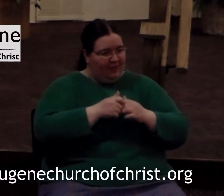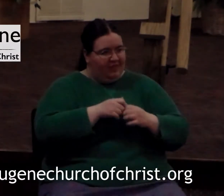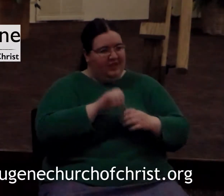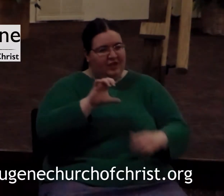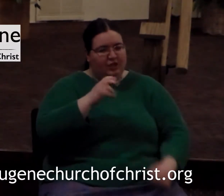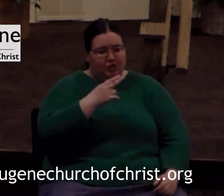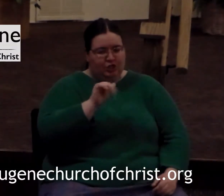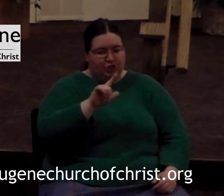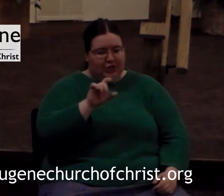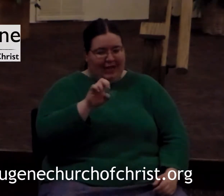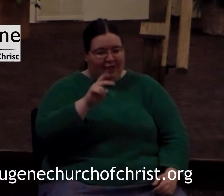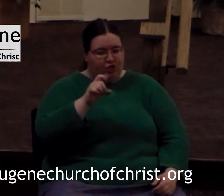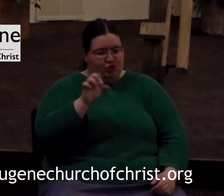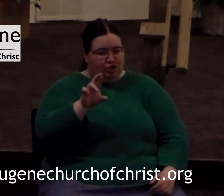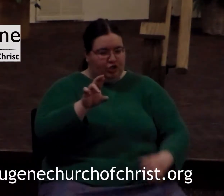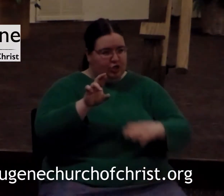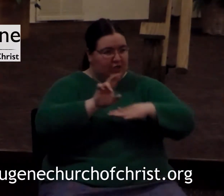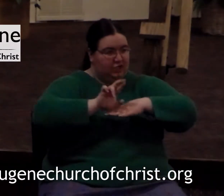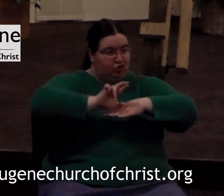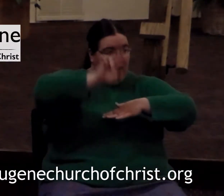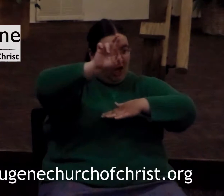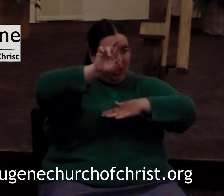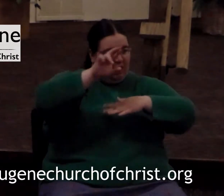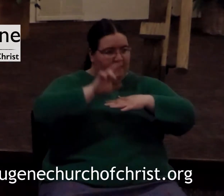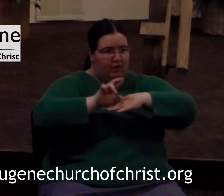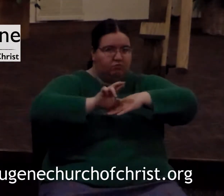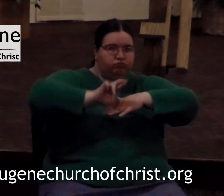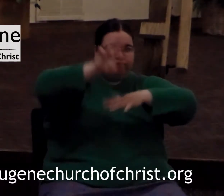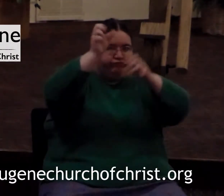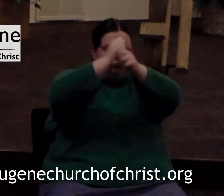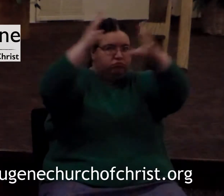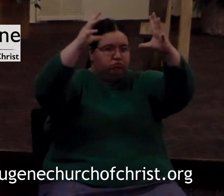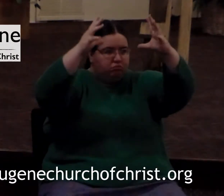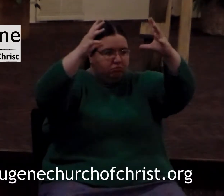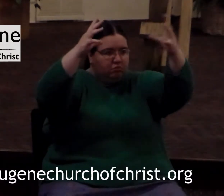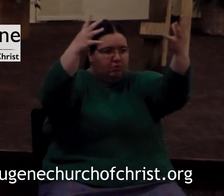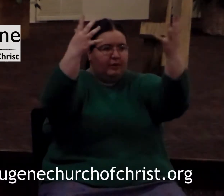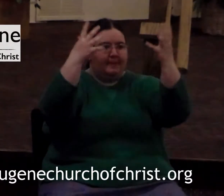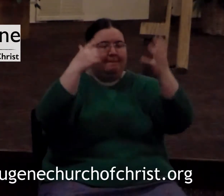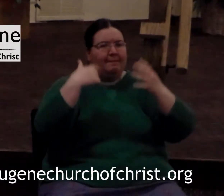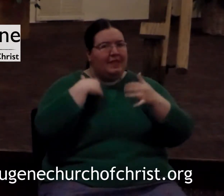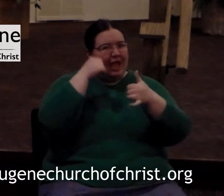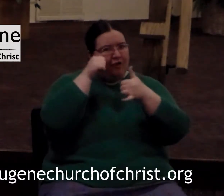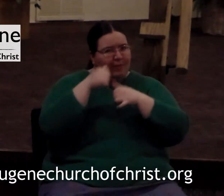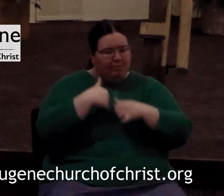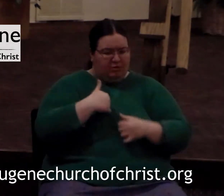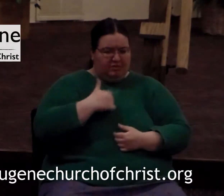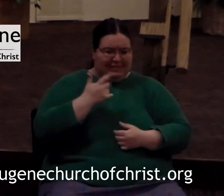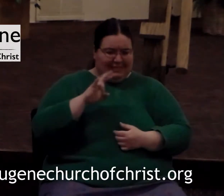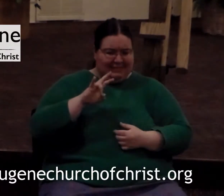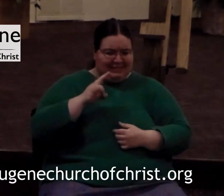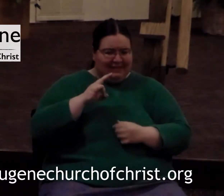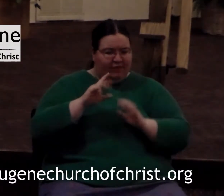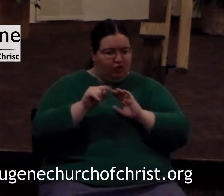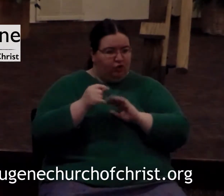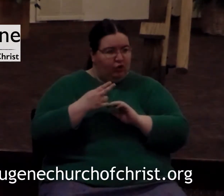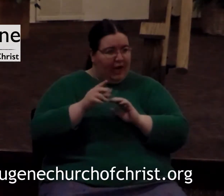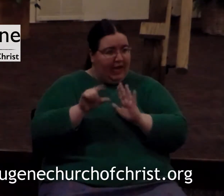like that. I remember being a 7th grader walking through the school hallway, and a coach came up to me and told me the space shuttle